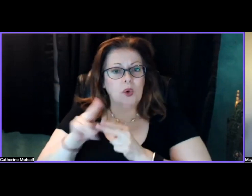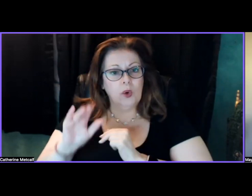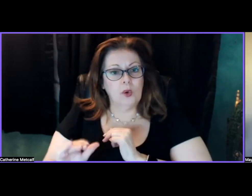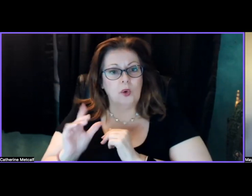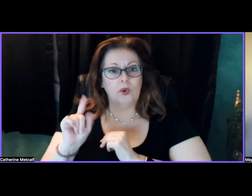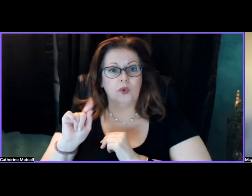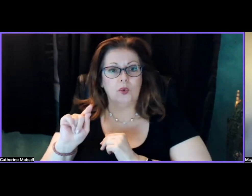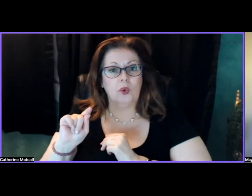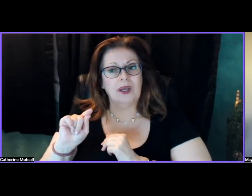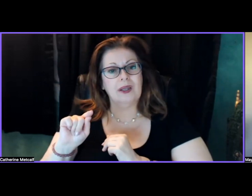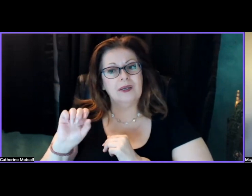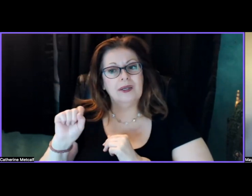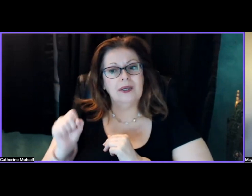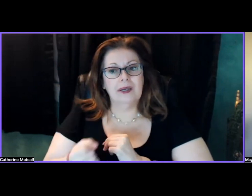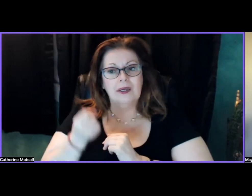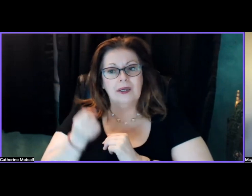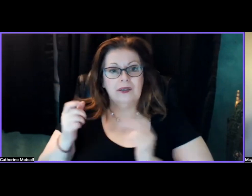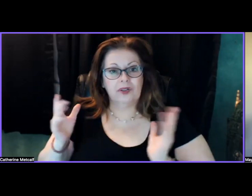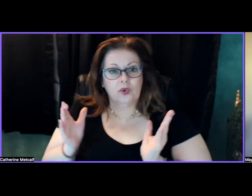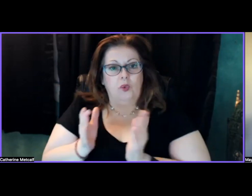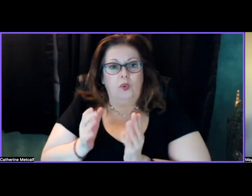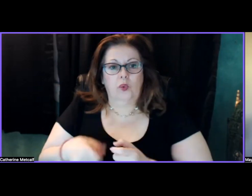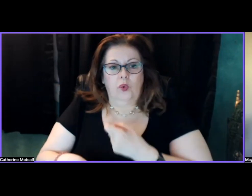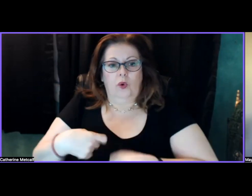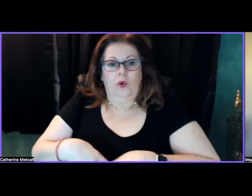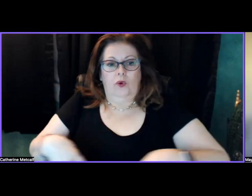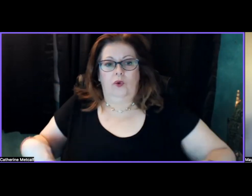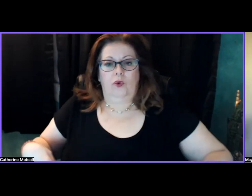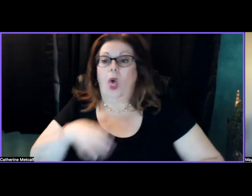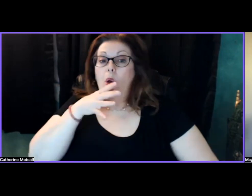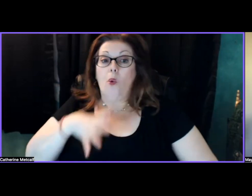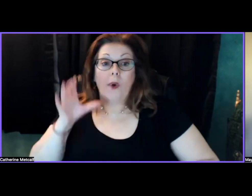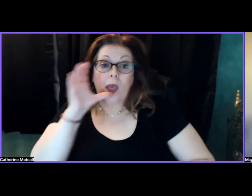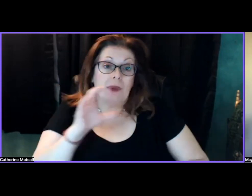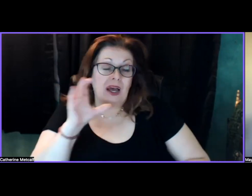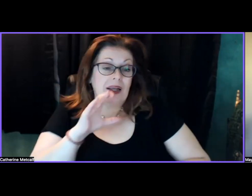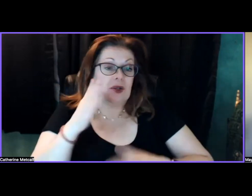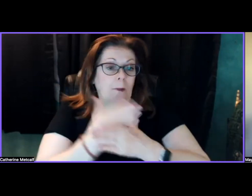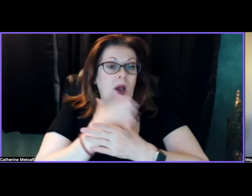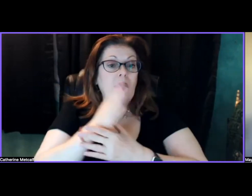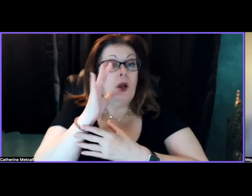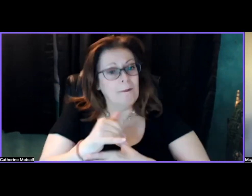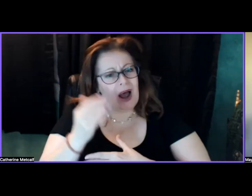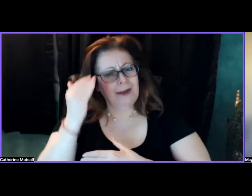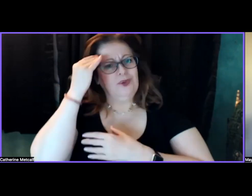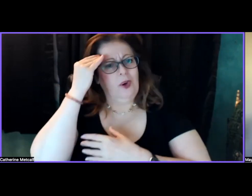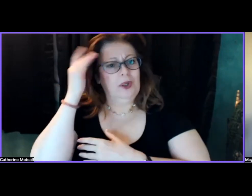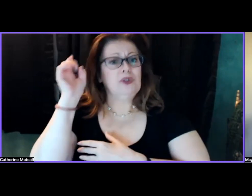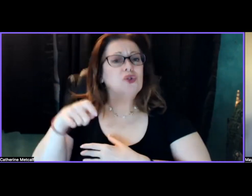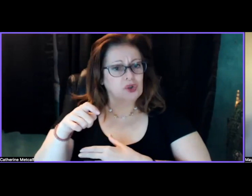sings exclusively in corsets, eyes wide open. Like a woman hunted by the knowledge she could be a little more beautiful.